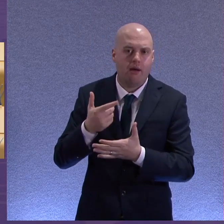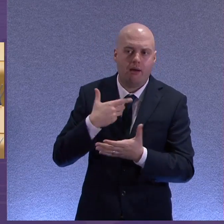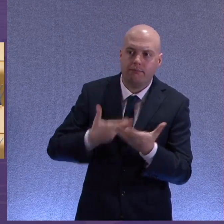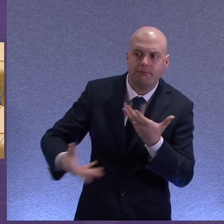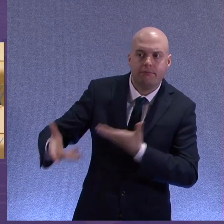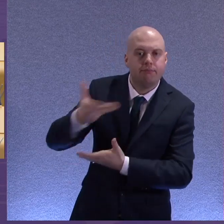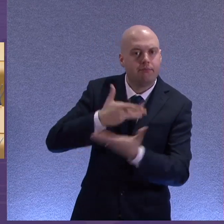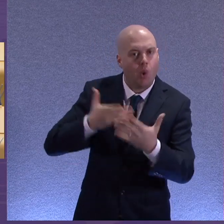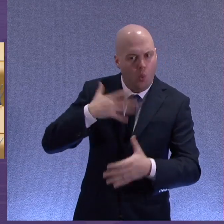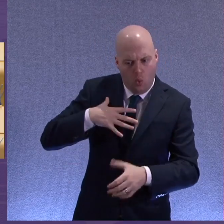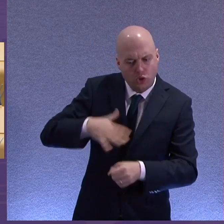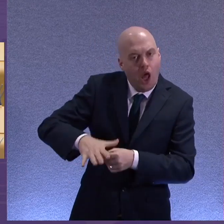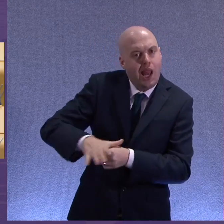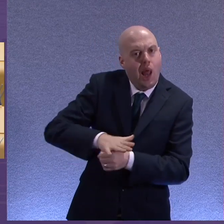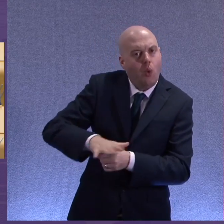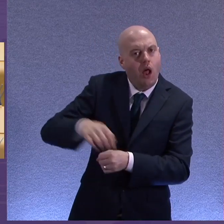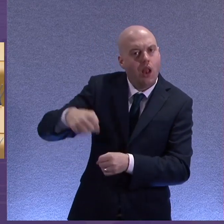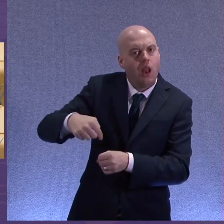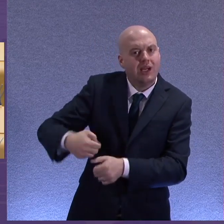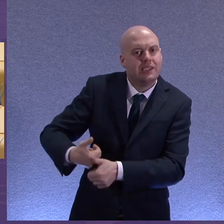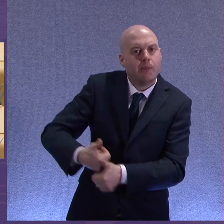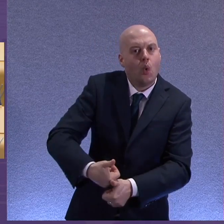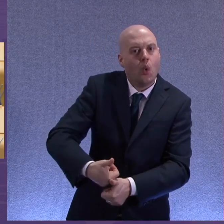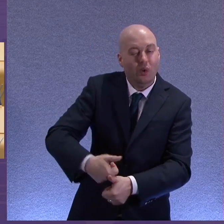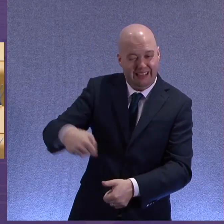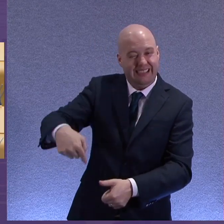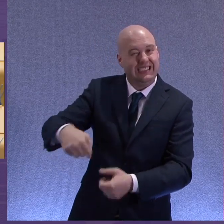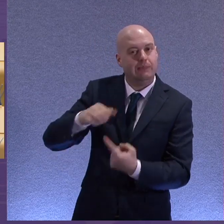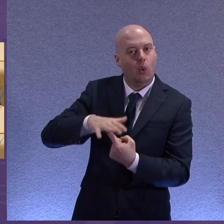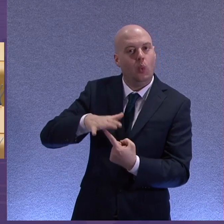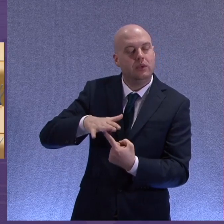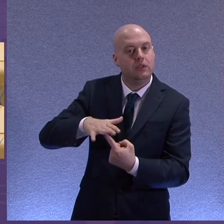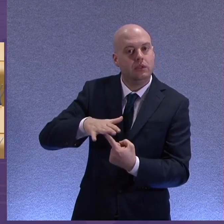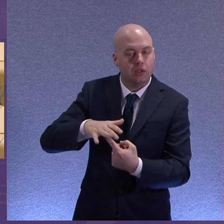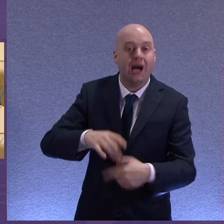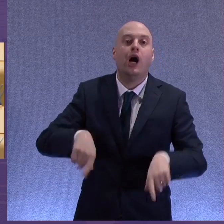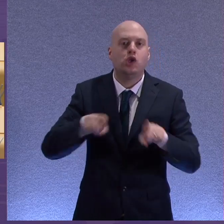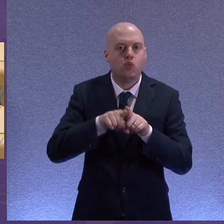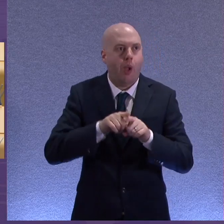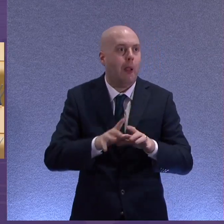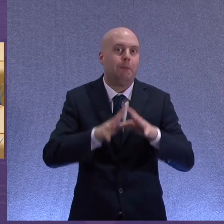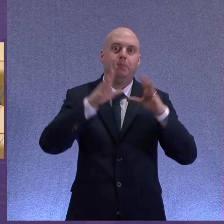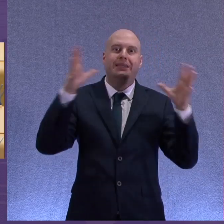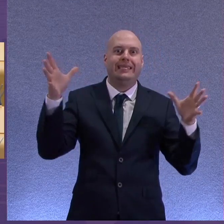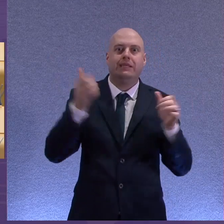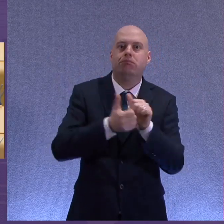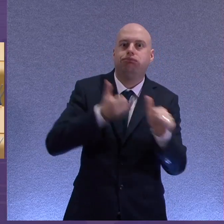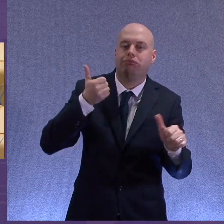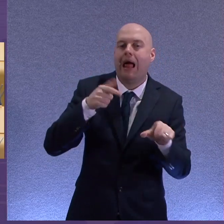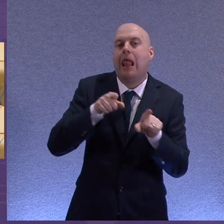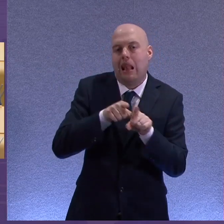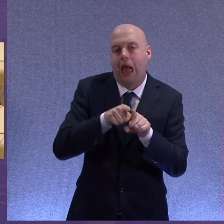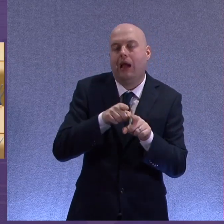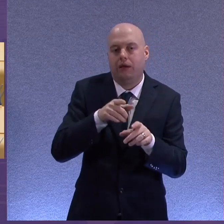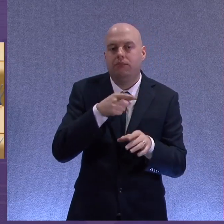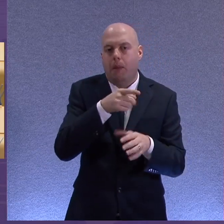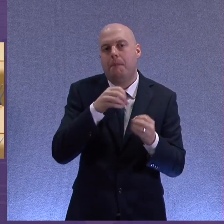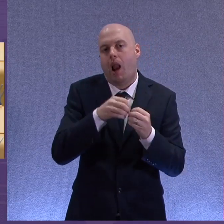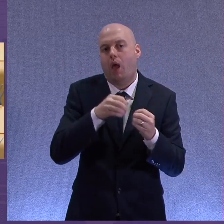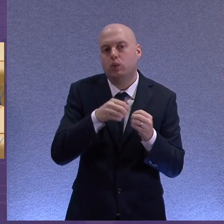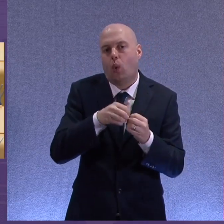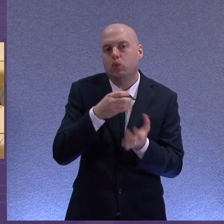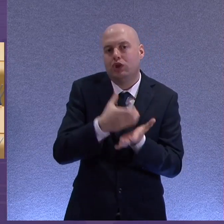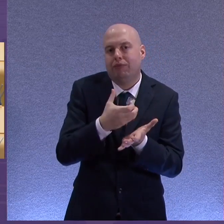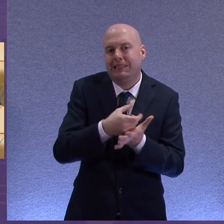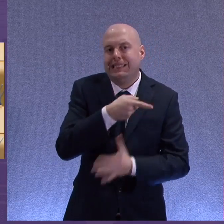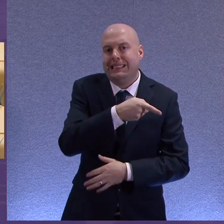very local support gets through, alongside the bigger, broader, more thematic work that some organisations like Bernardo's can